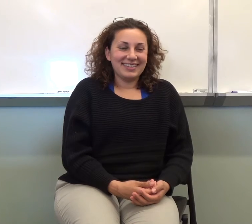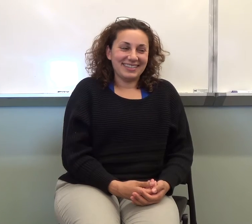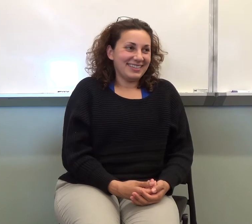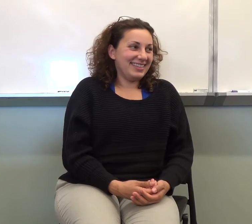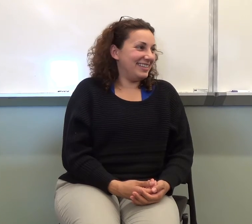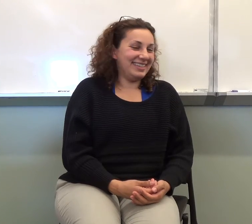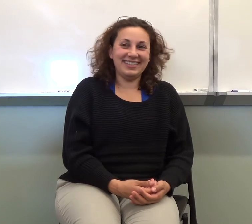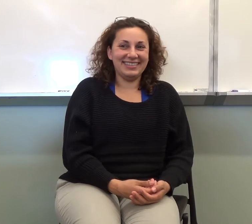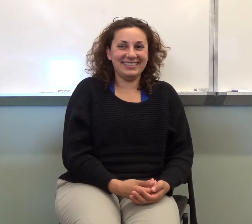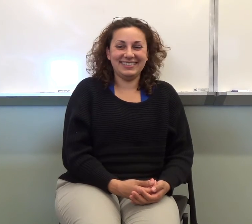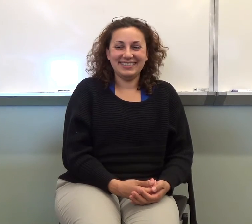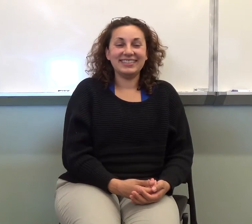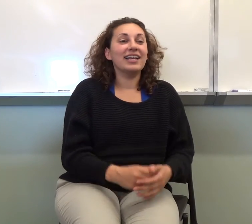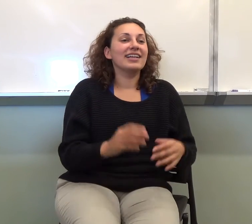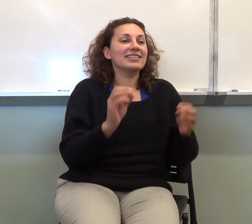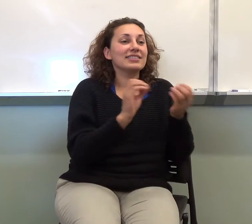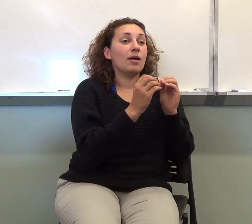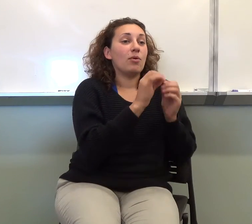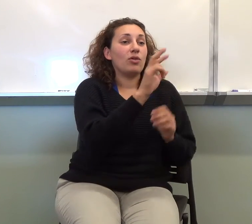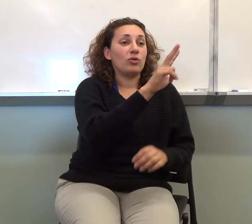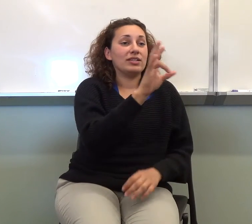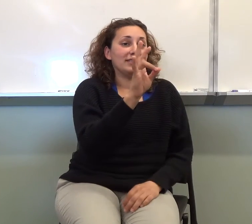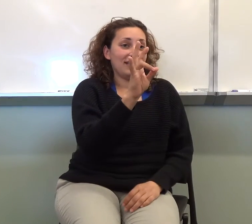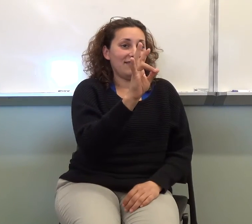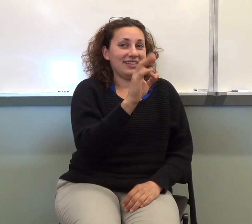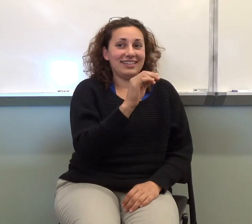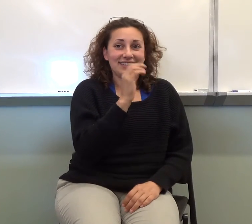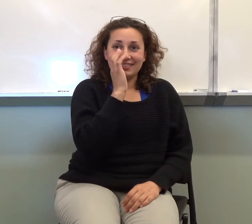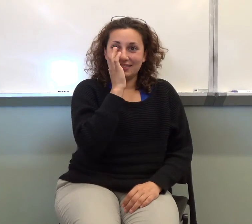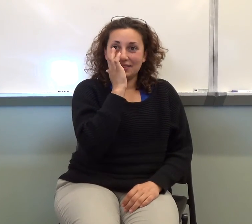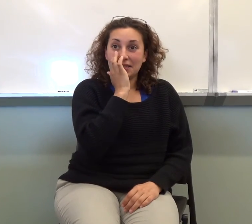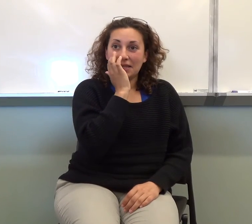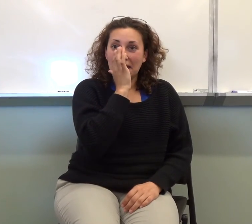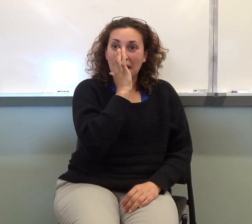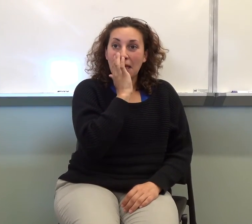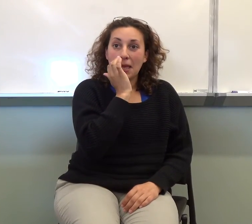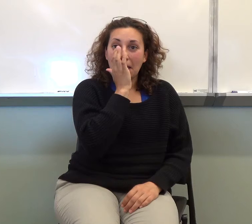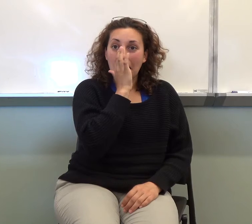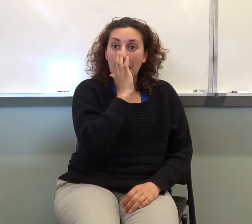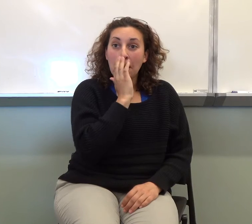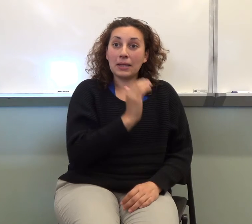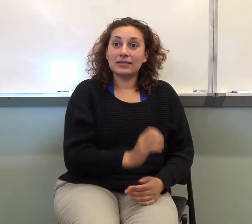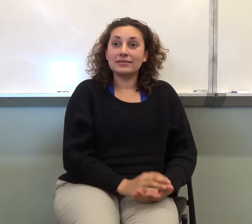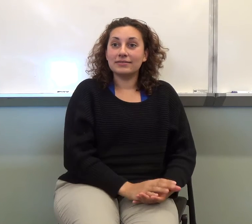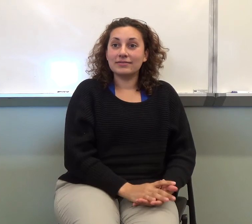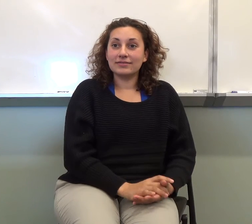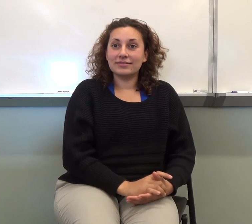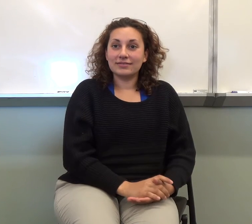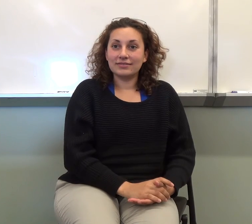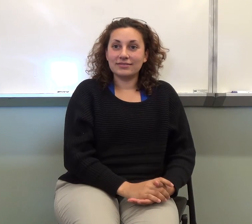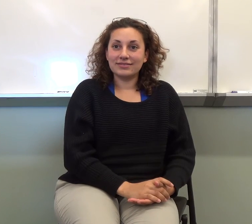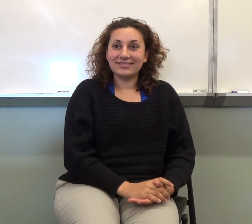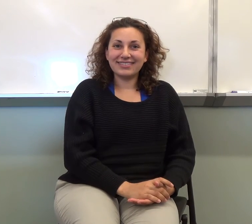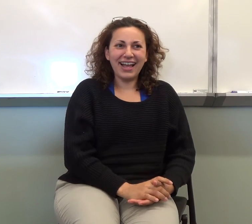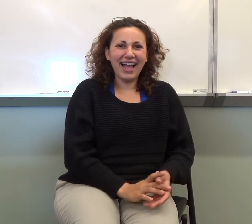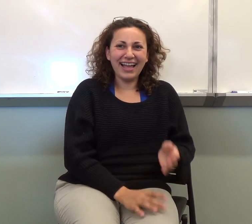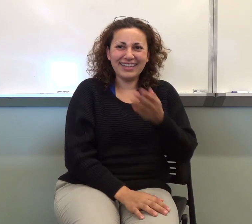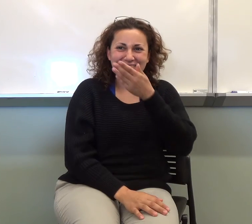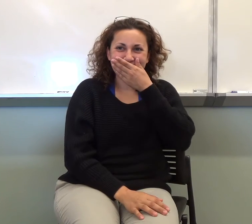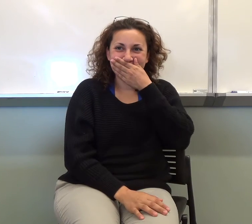And number 37 is going to be especially good for you. It's about a teacher noted the times in which